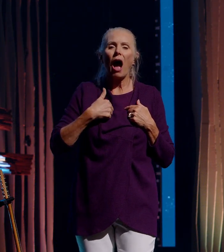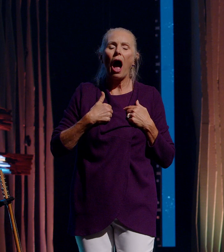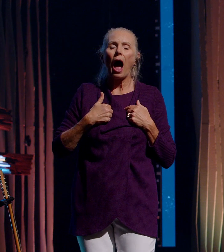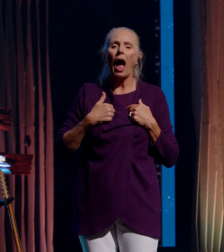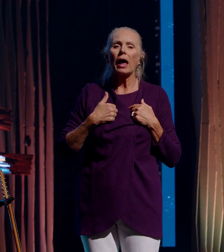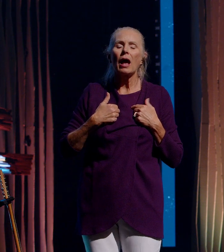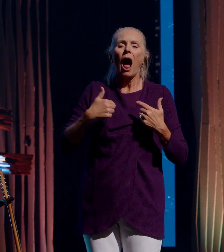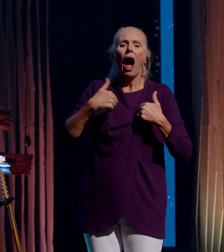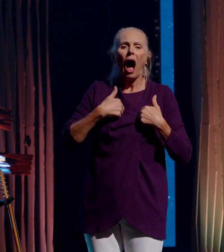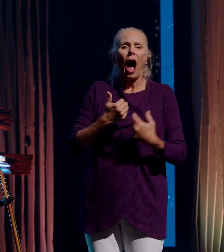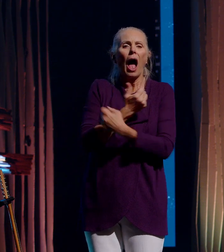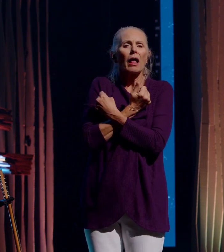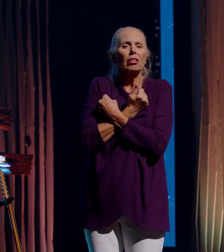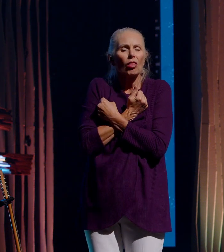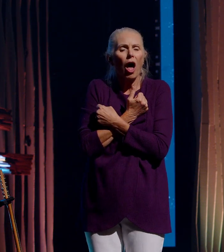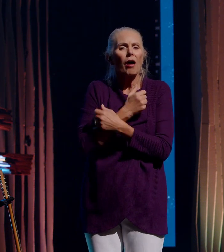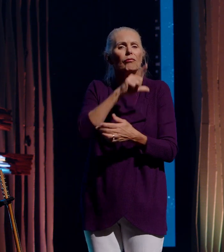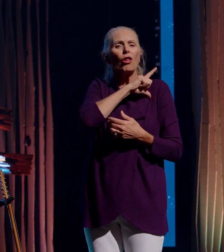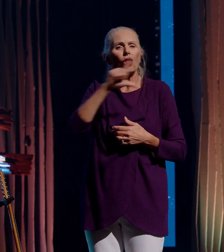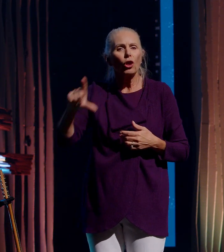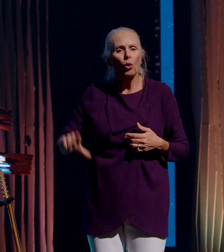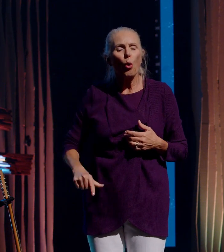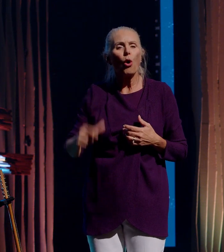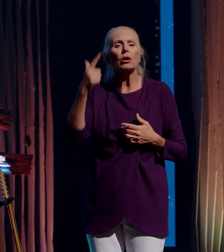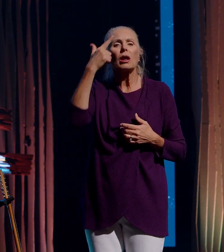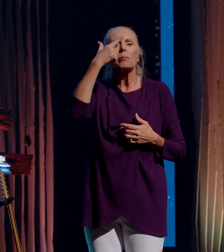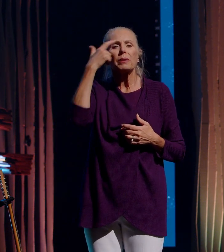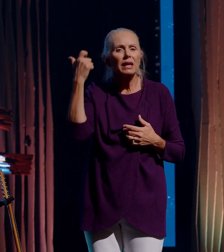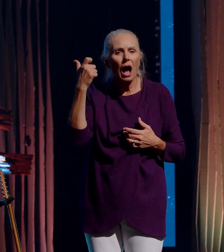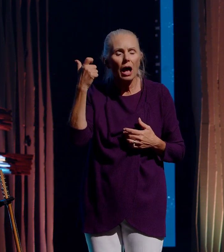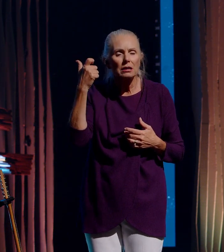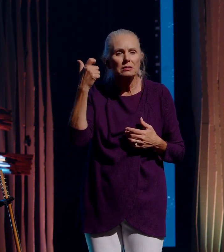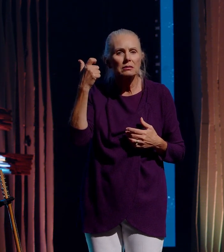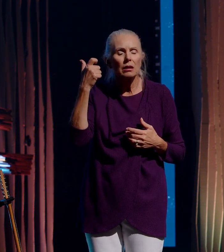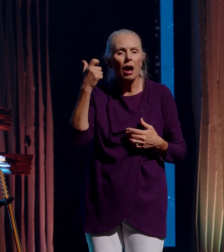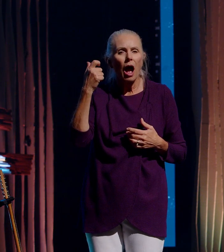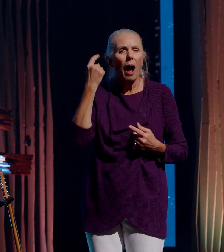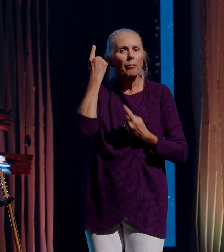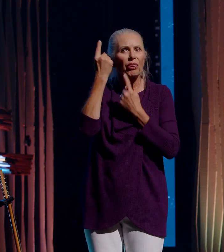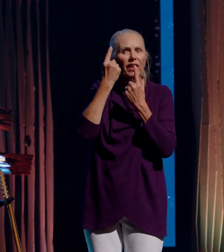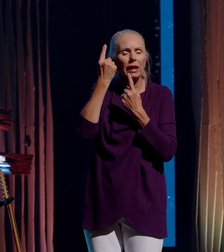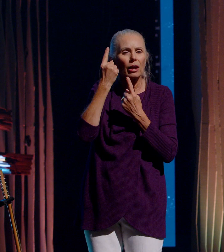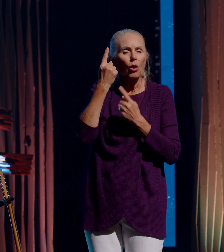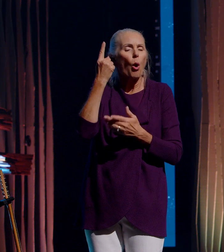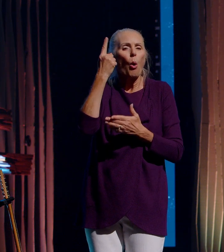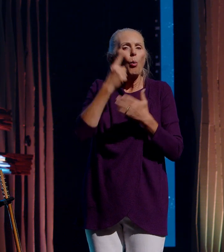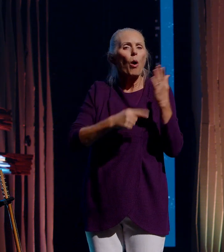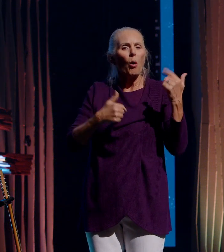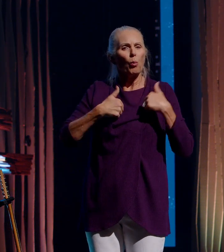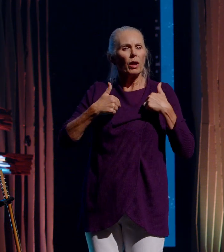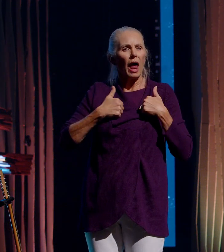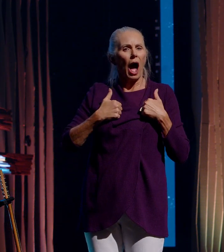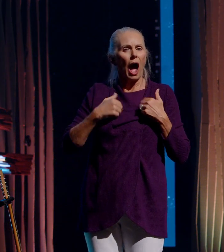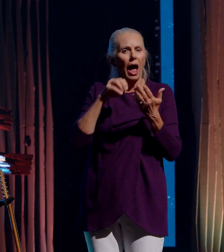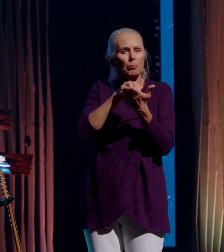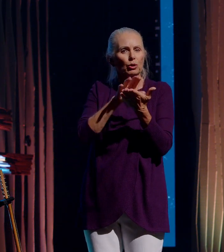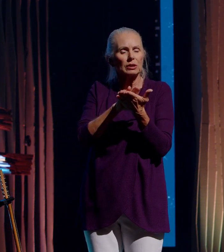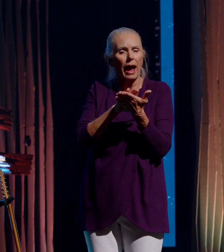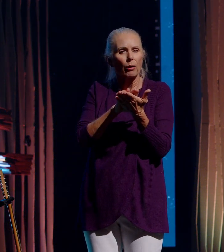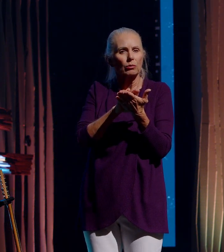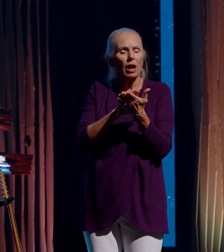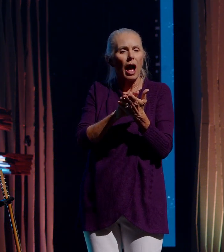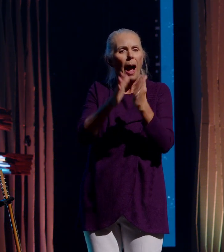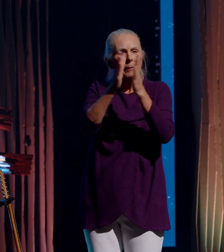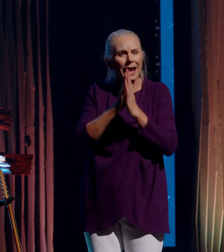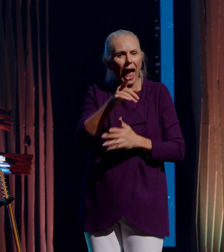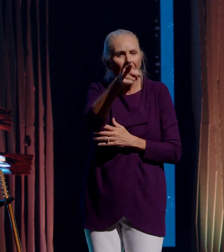the Lord because, what would I write? See, as we get started with this psalm today, before we go any further, for the believers in this room, I want to ask you this